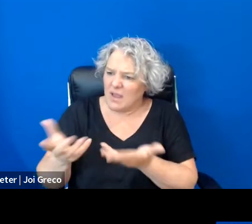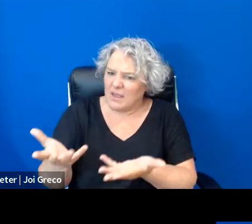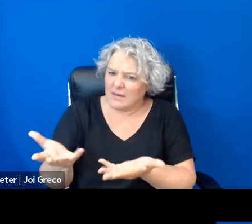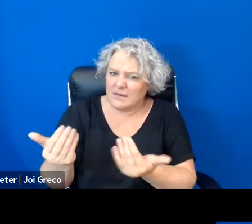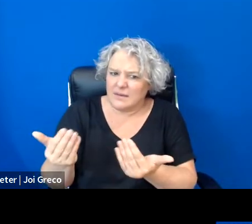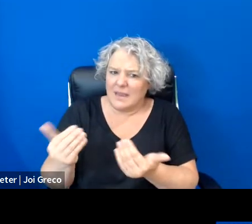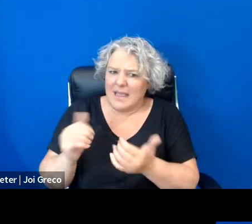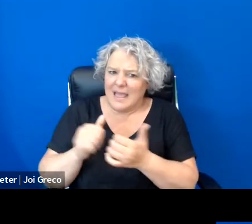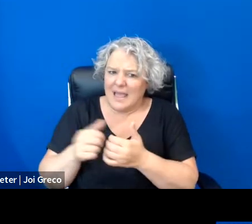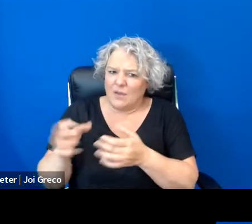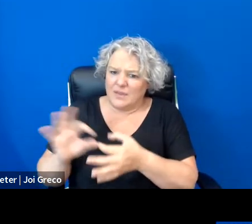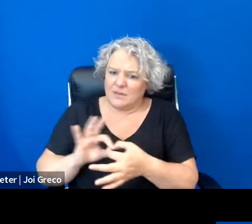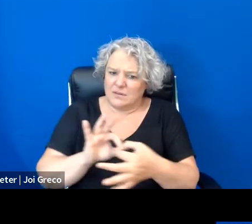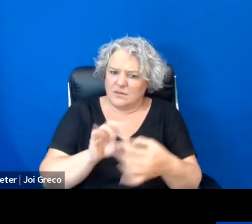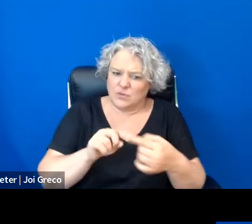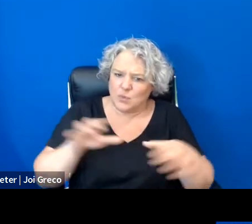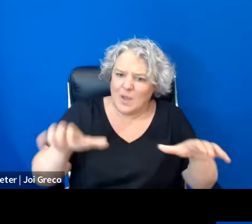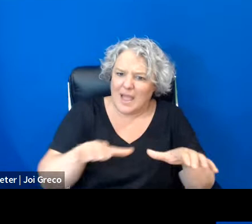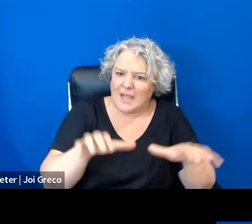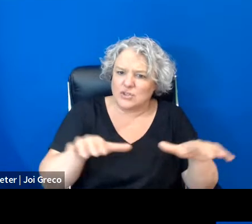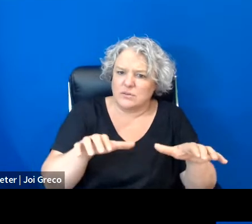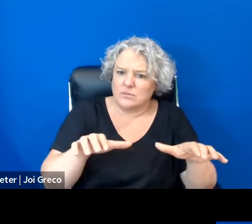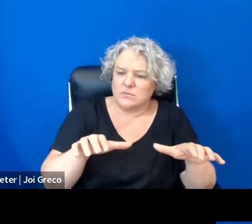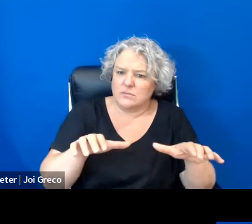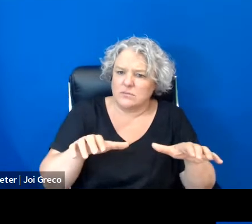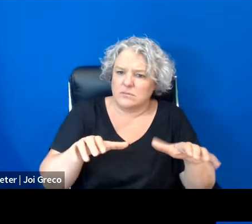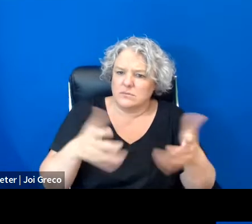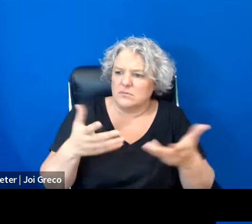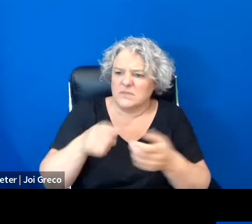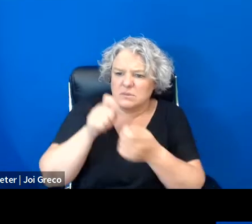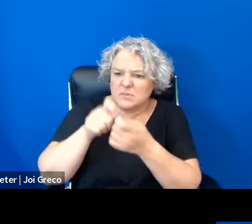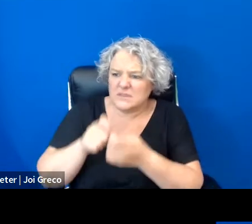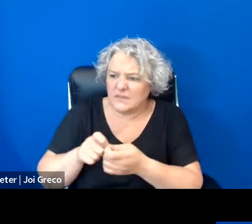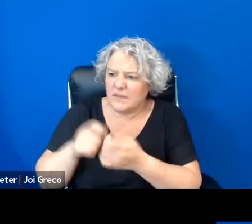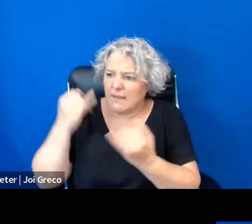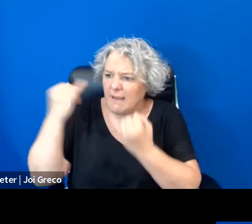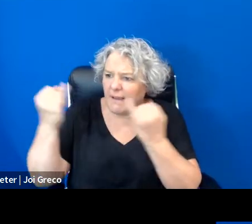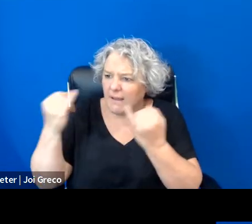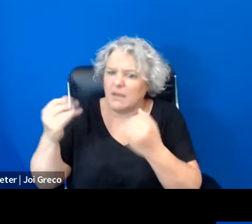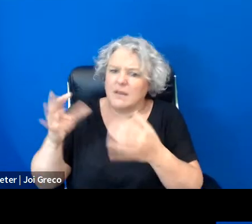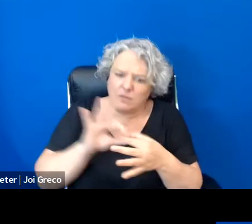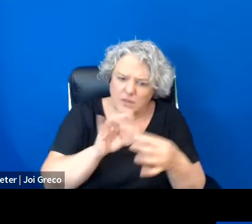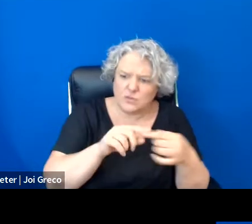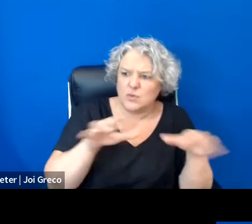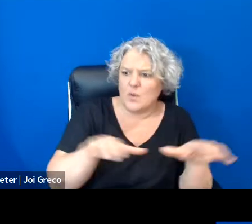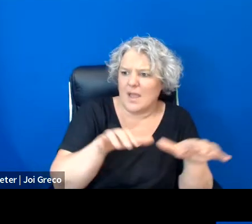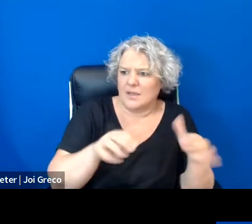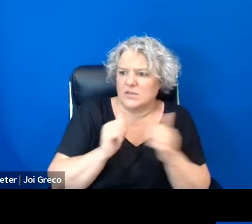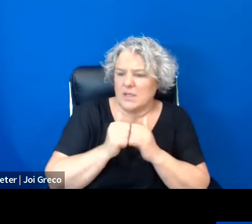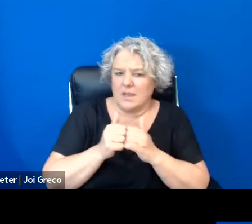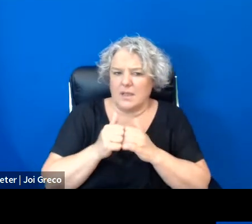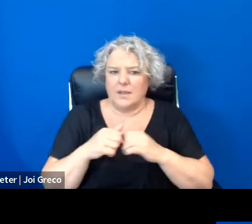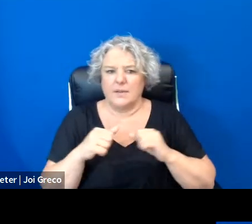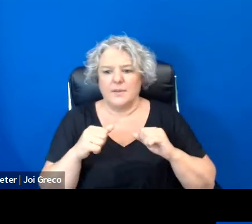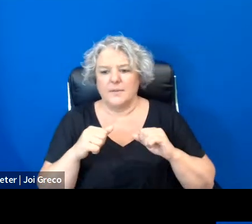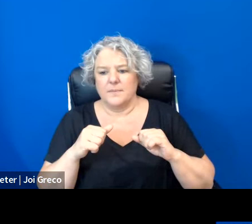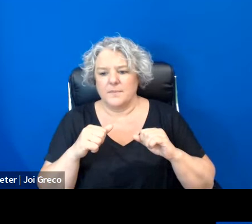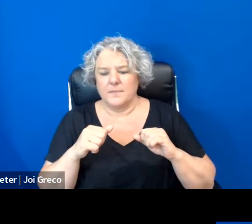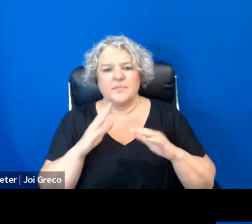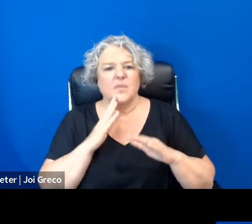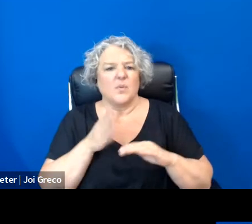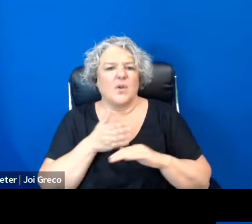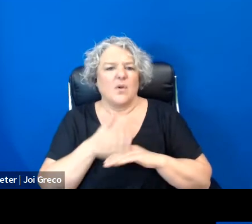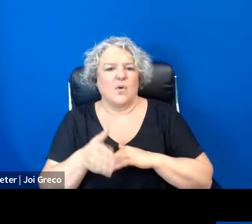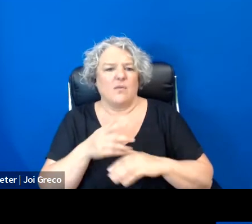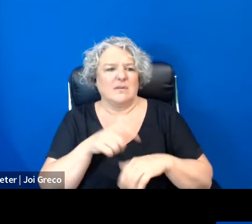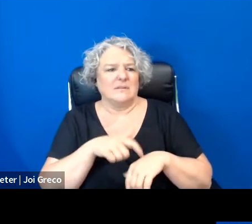how does this translate into action, into what specific things people can do. Thanks. We are over time, but please forgive me. We'll